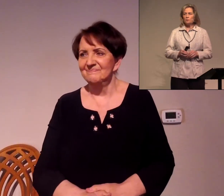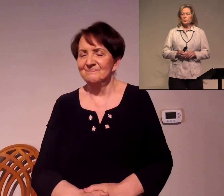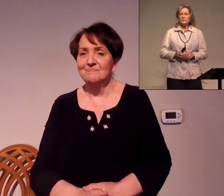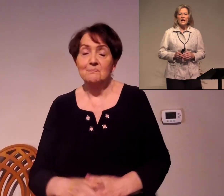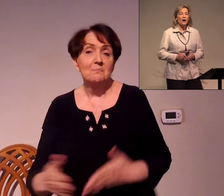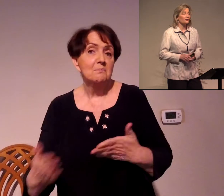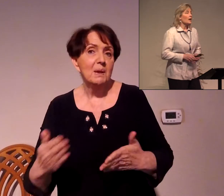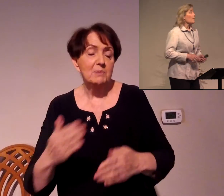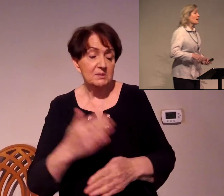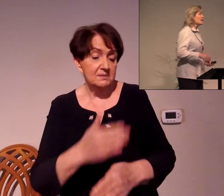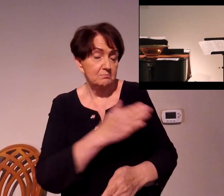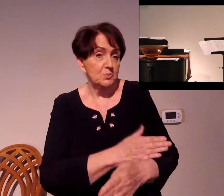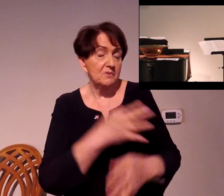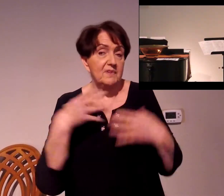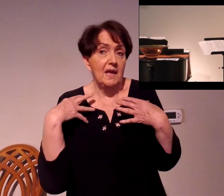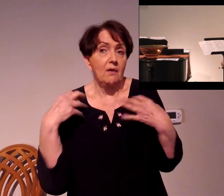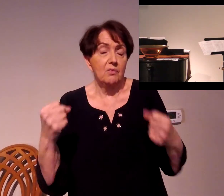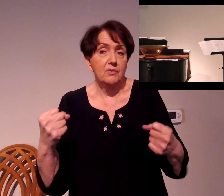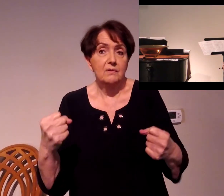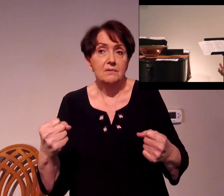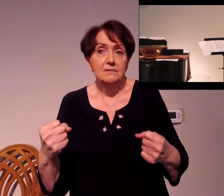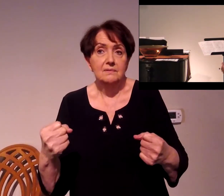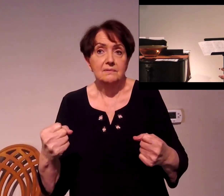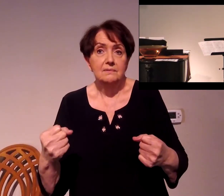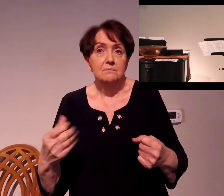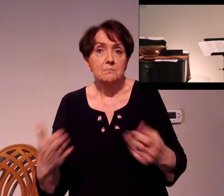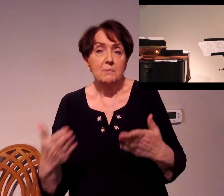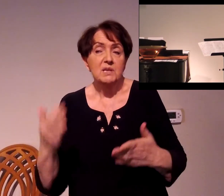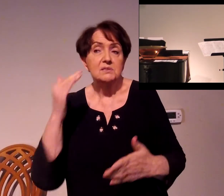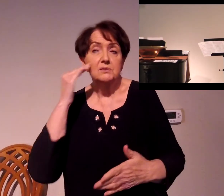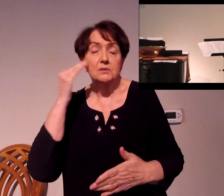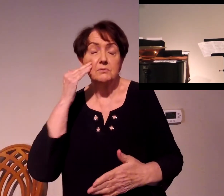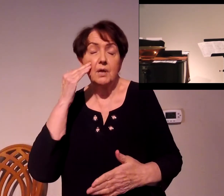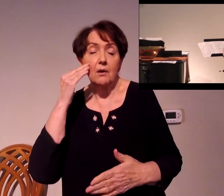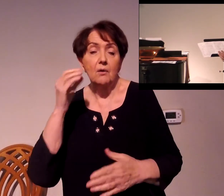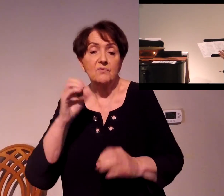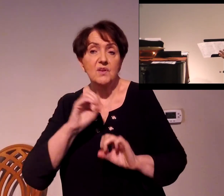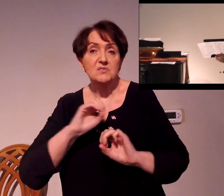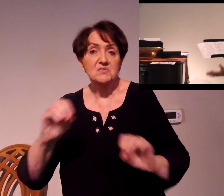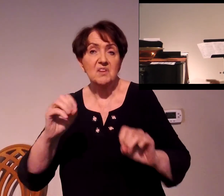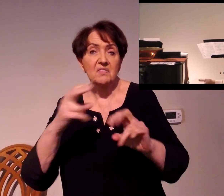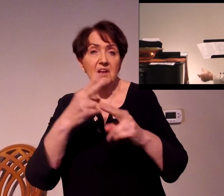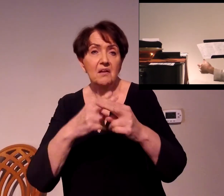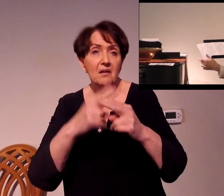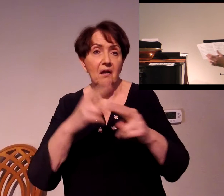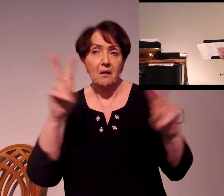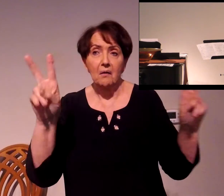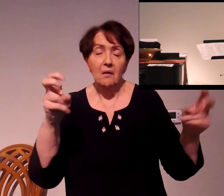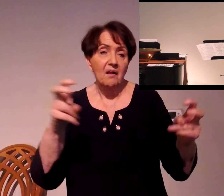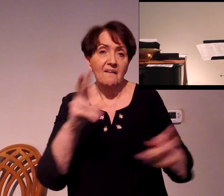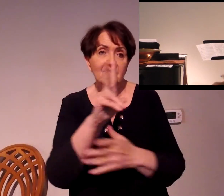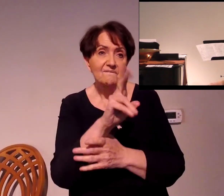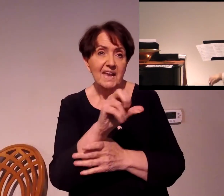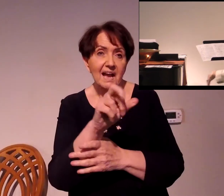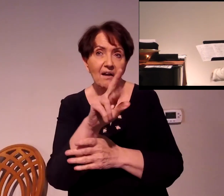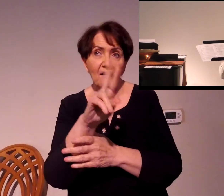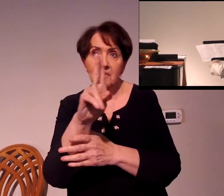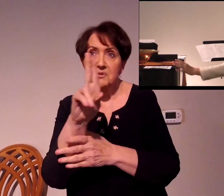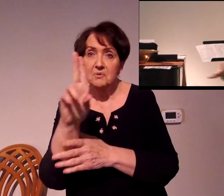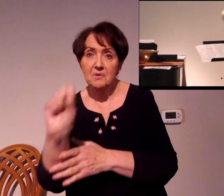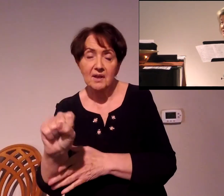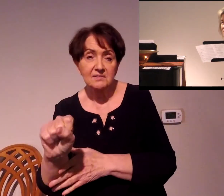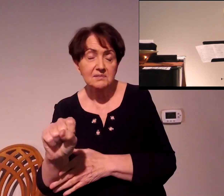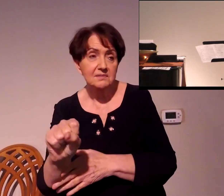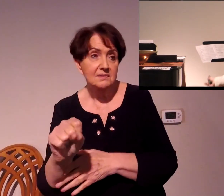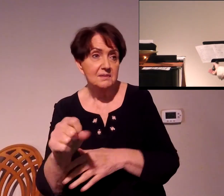Maybe it's improved health. Maybe it's to absolutely know that there's nothing called some little whatever virus going around is ever